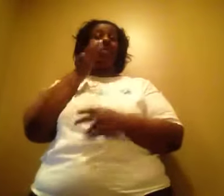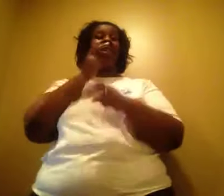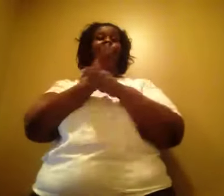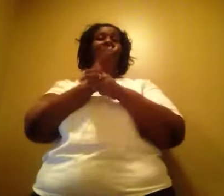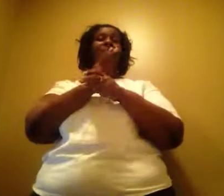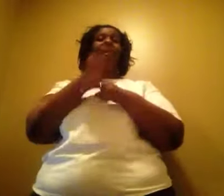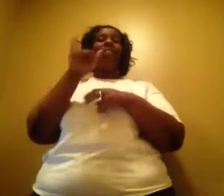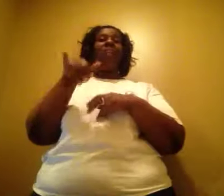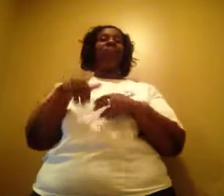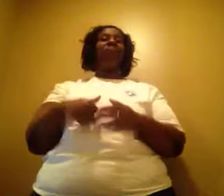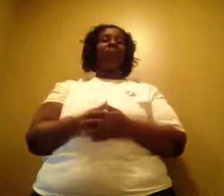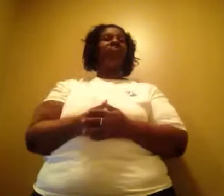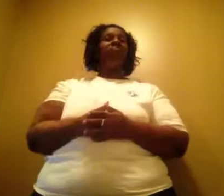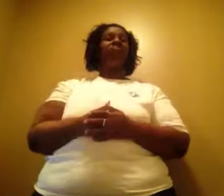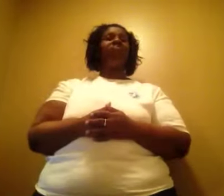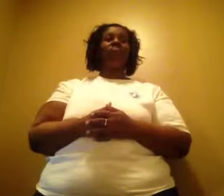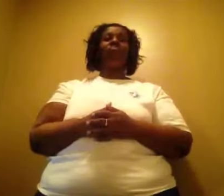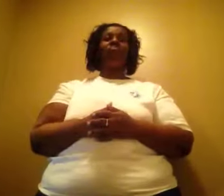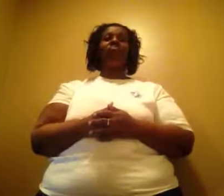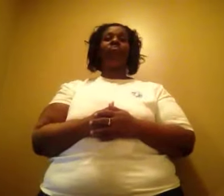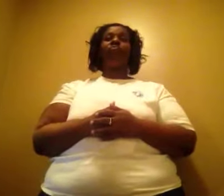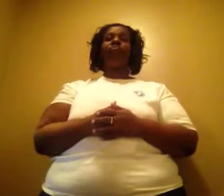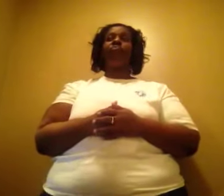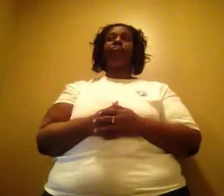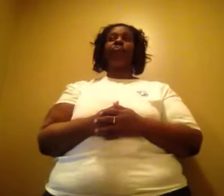theme. What is 3